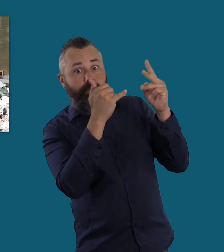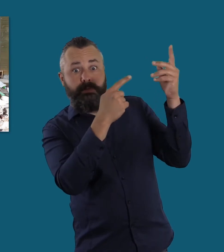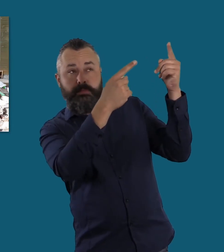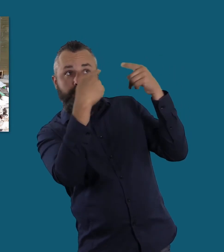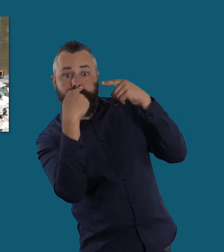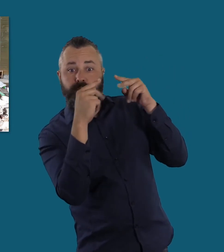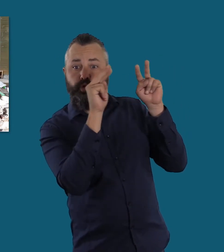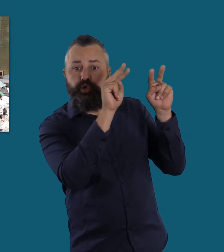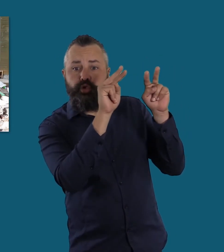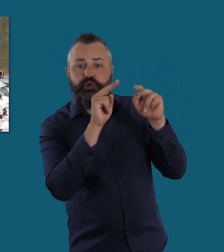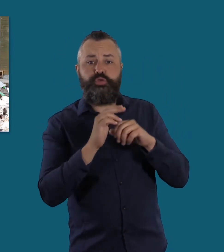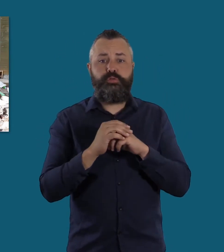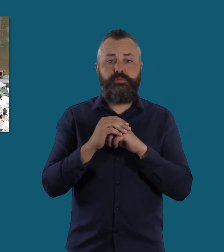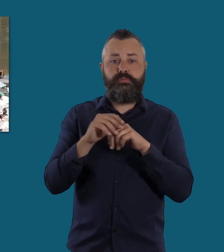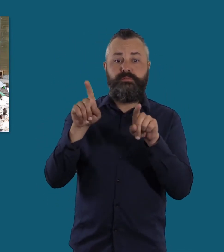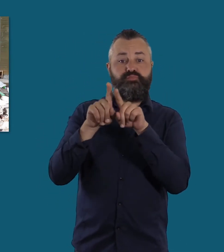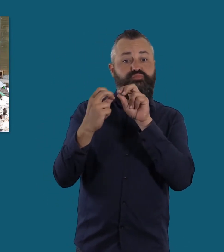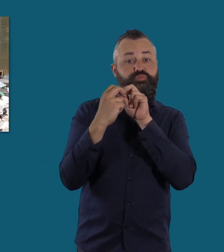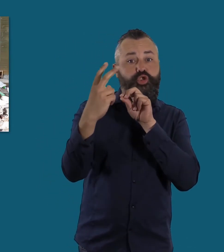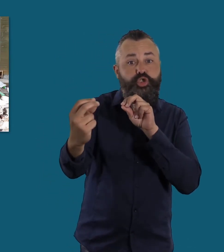bridges, and landslides.